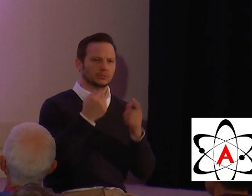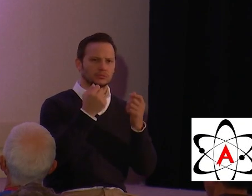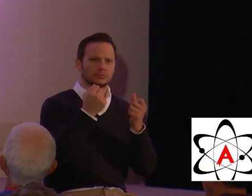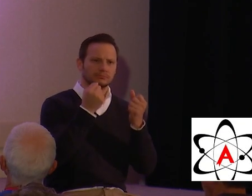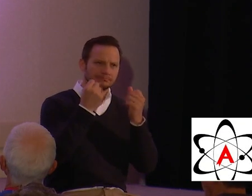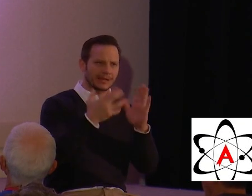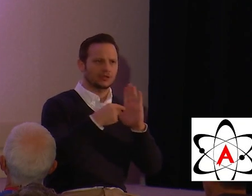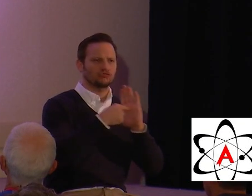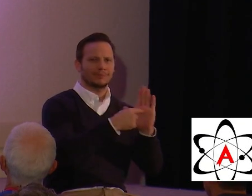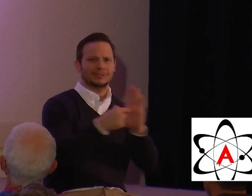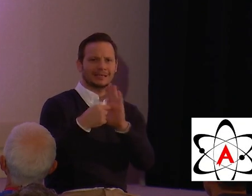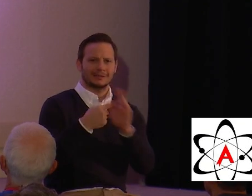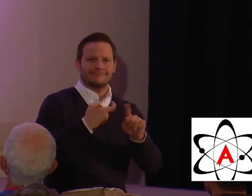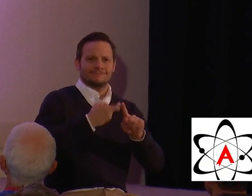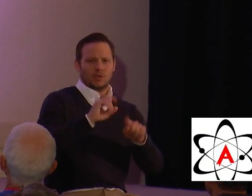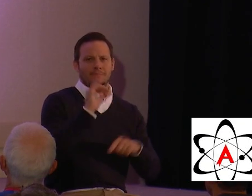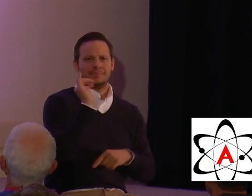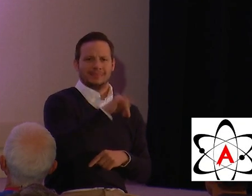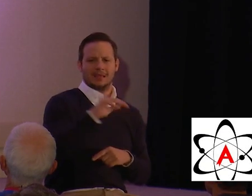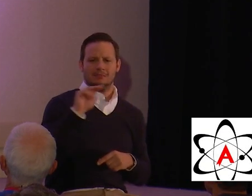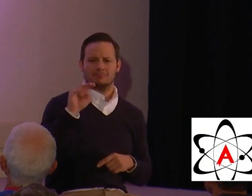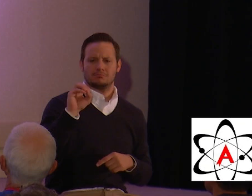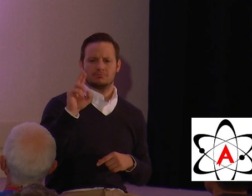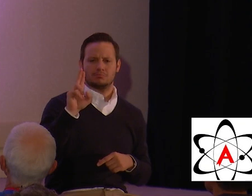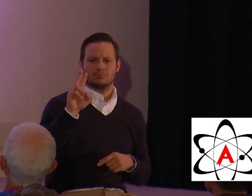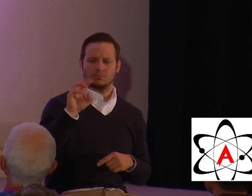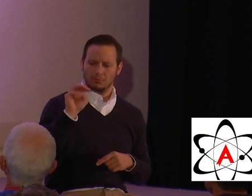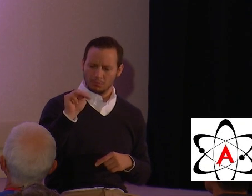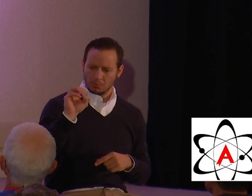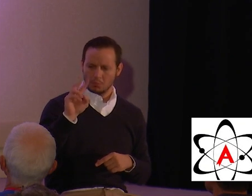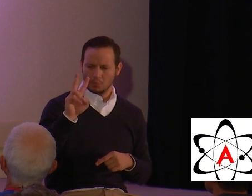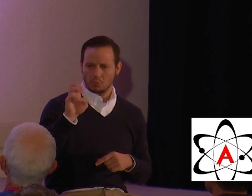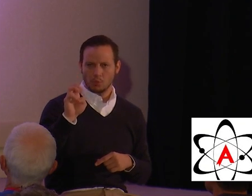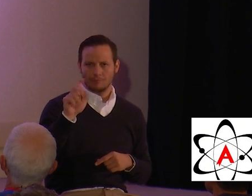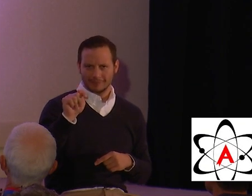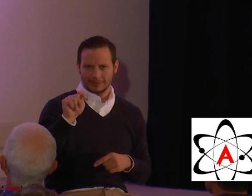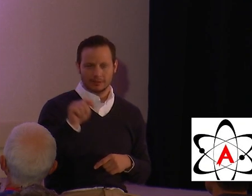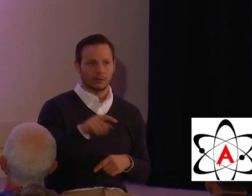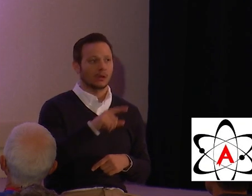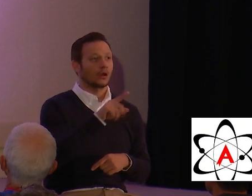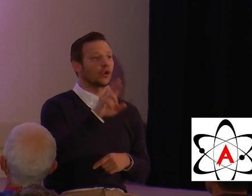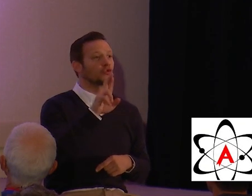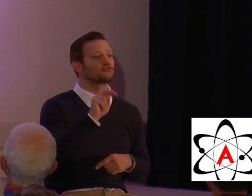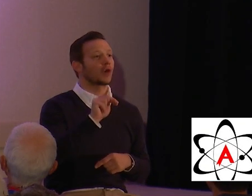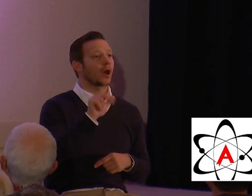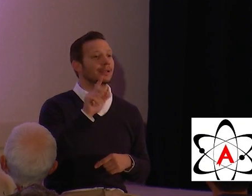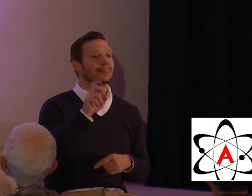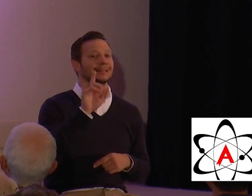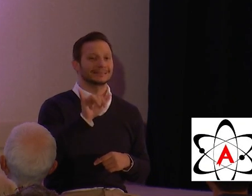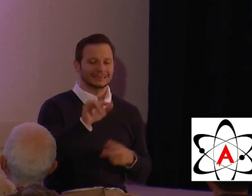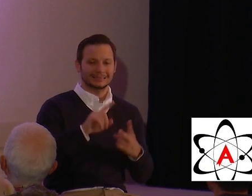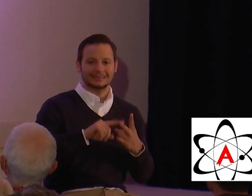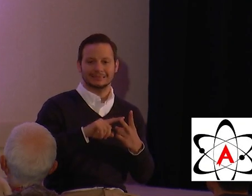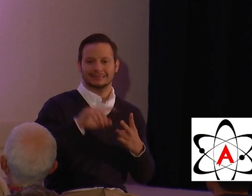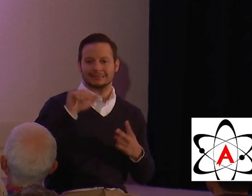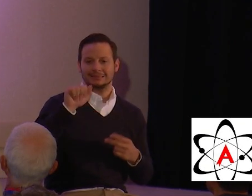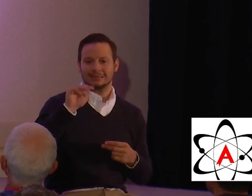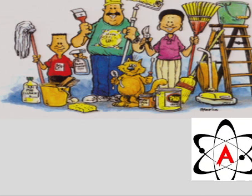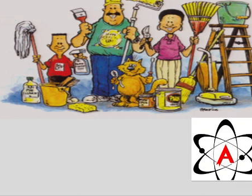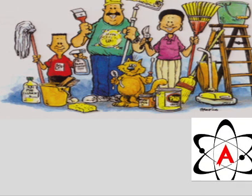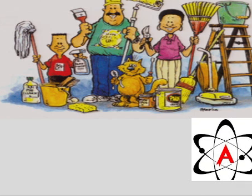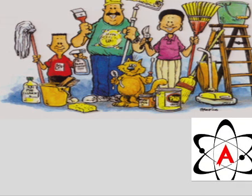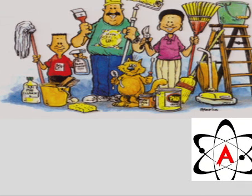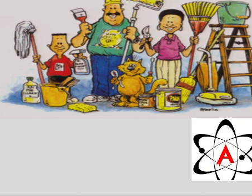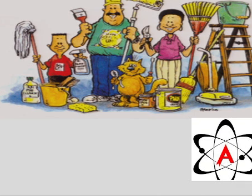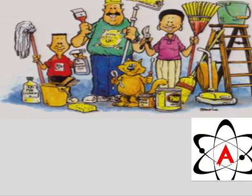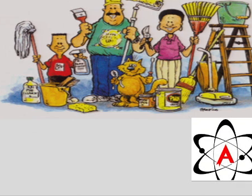representatives here from the movement. Ron Lindsay, executive director of CFI, is here. Amanda Meskis, executive director of